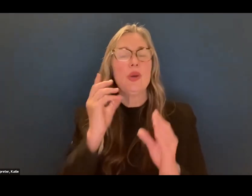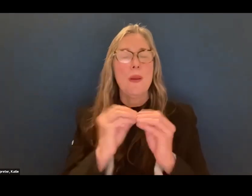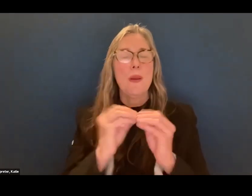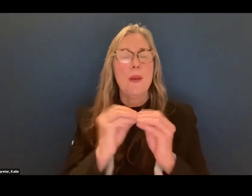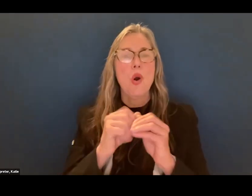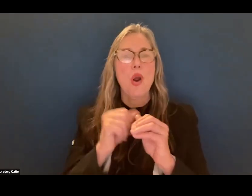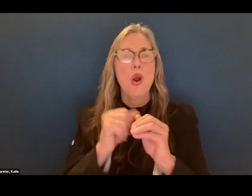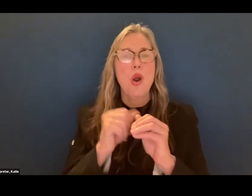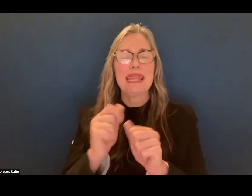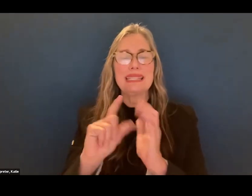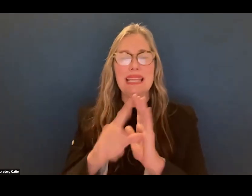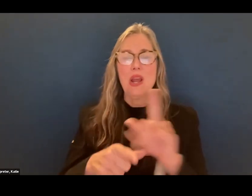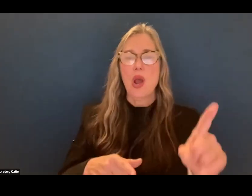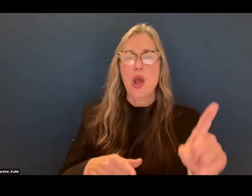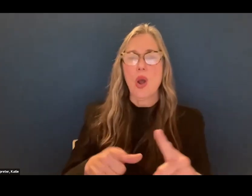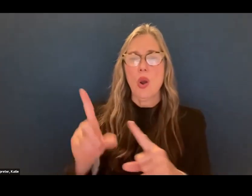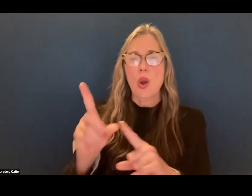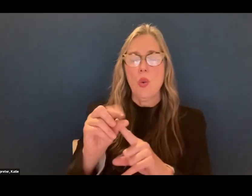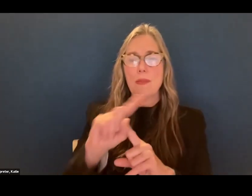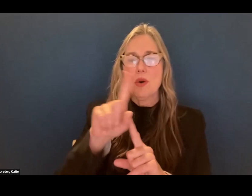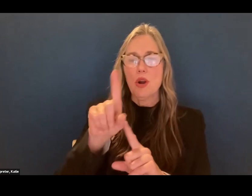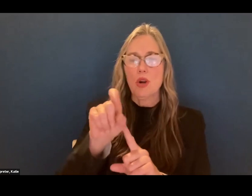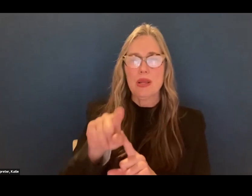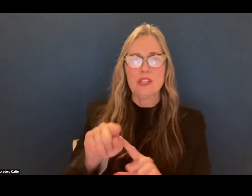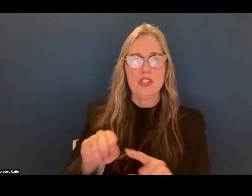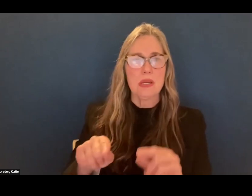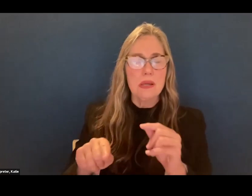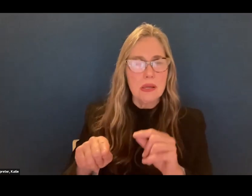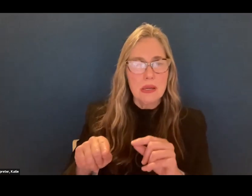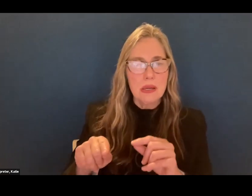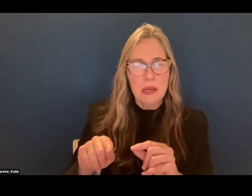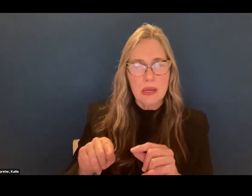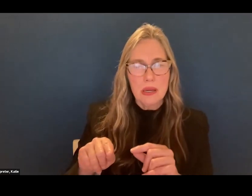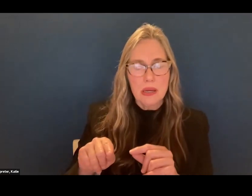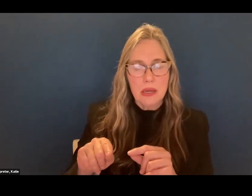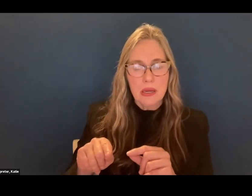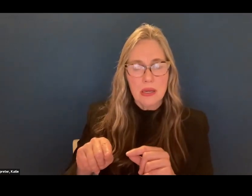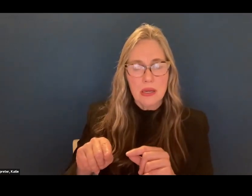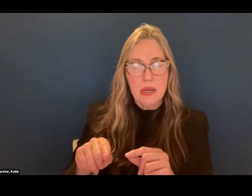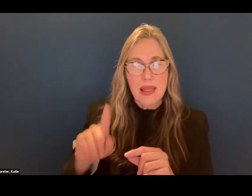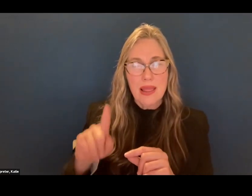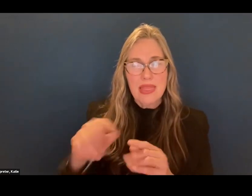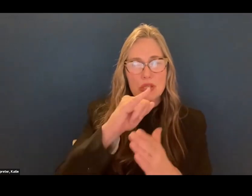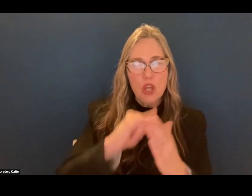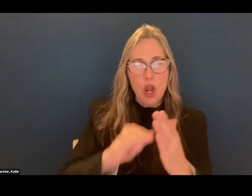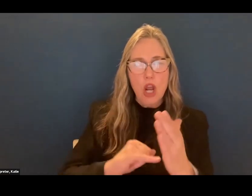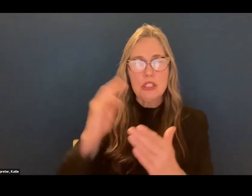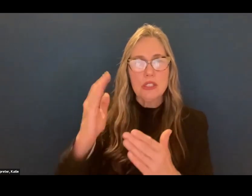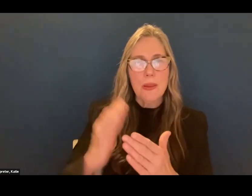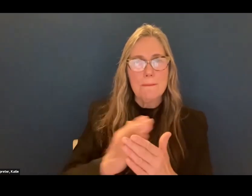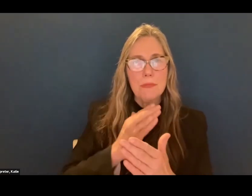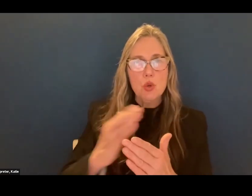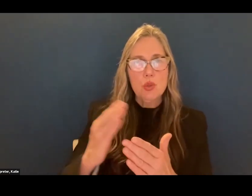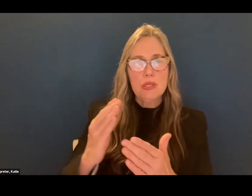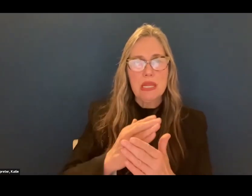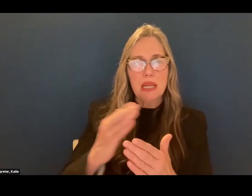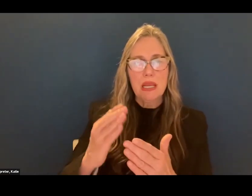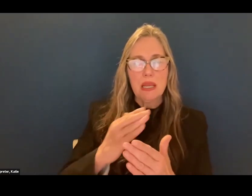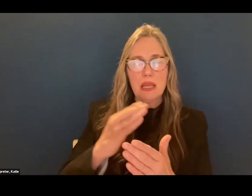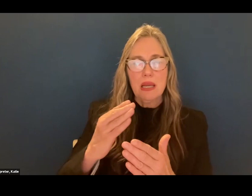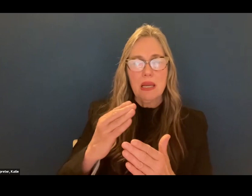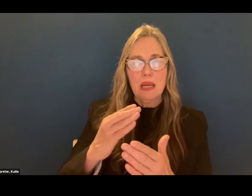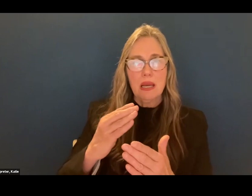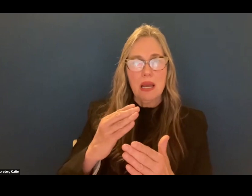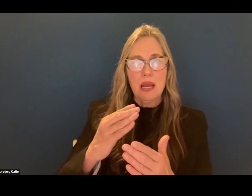One other brief question. I recall that there was an arts music proposition that